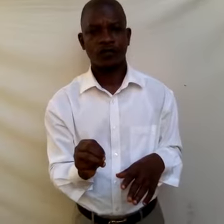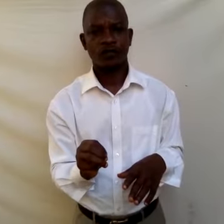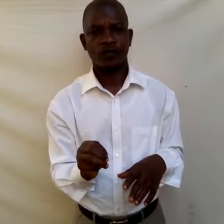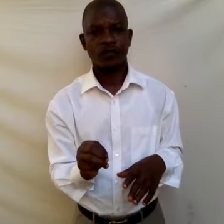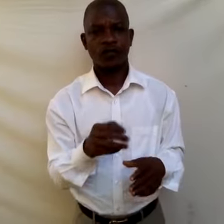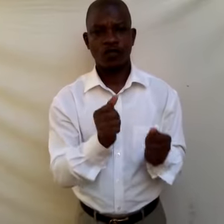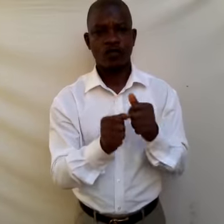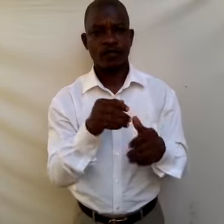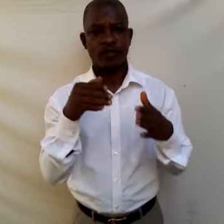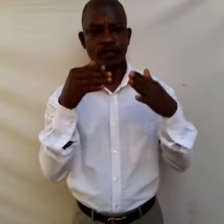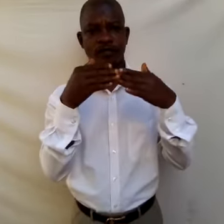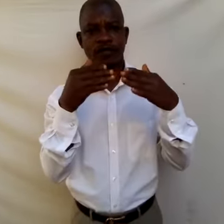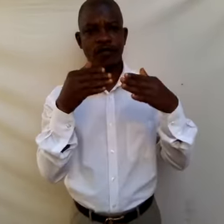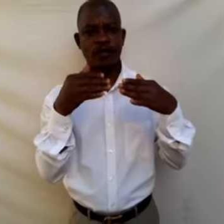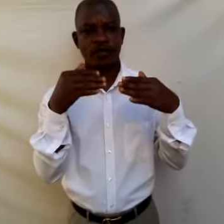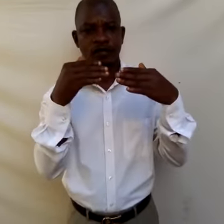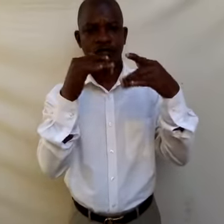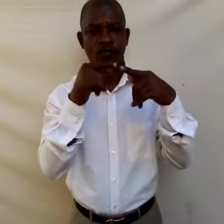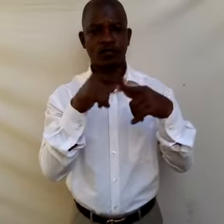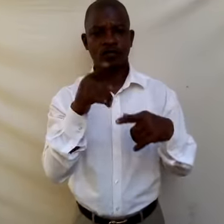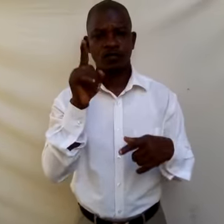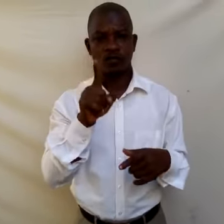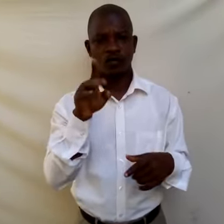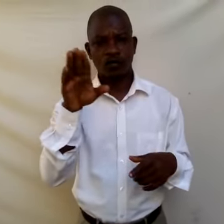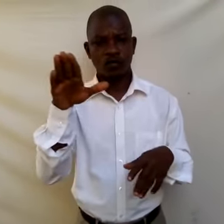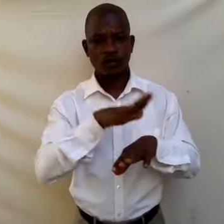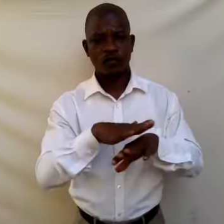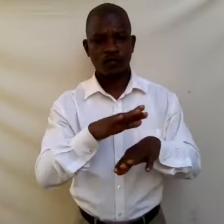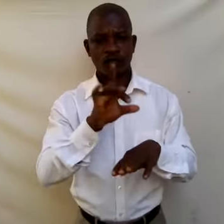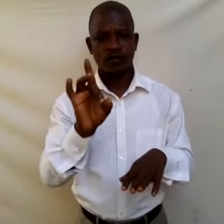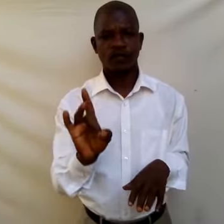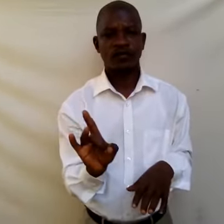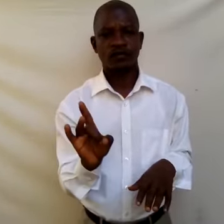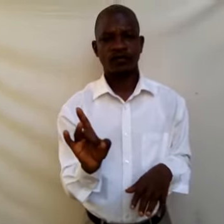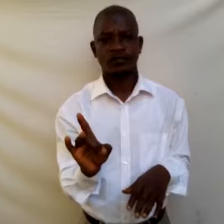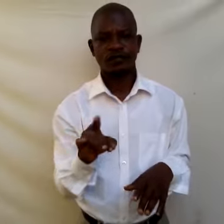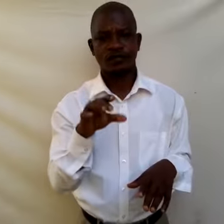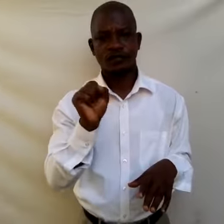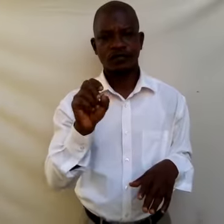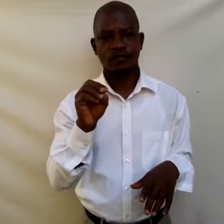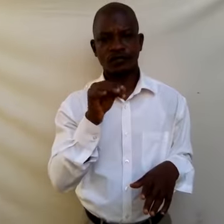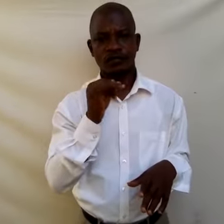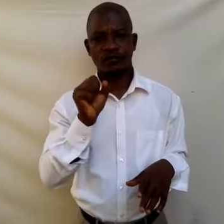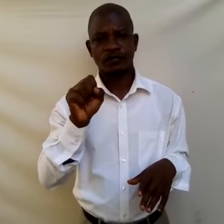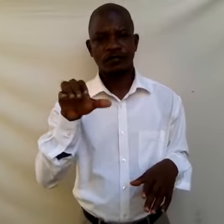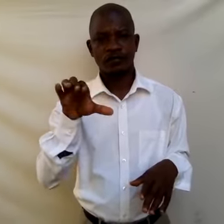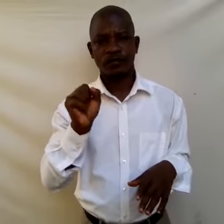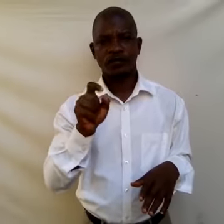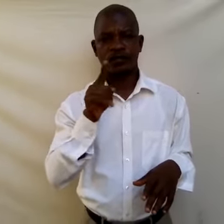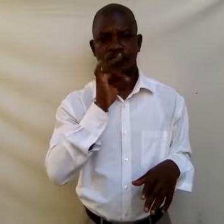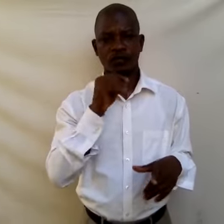which equals 1 all over 8. So, scale or magnification will